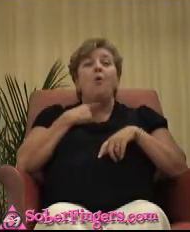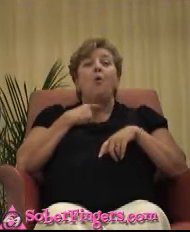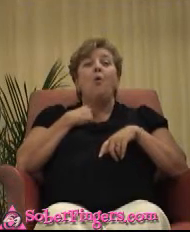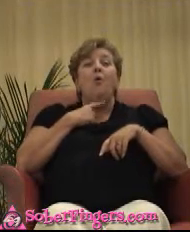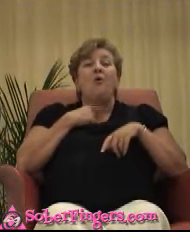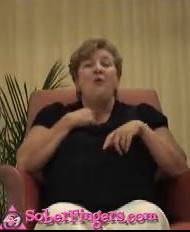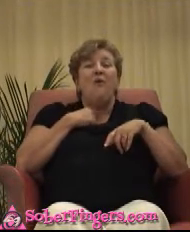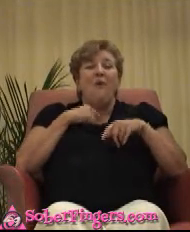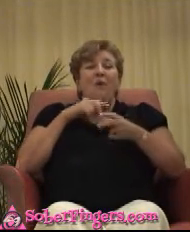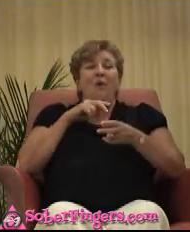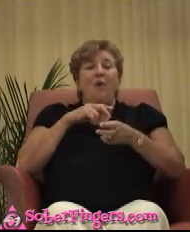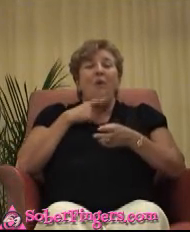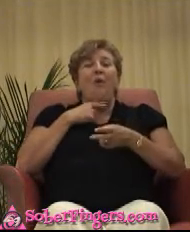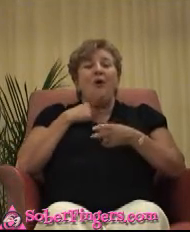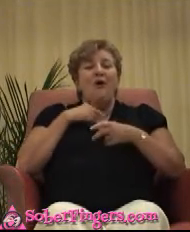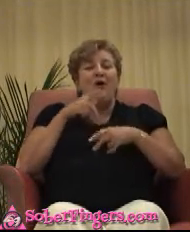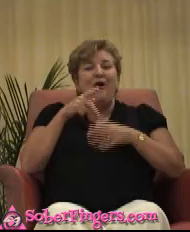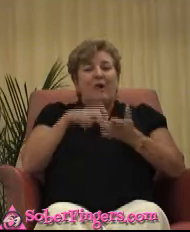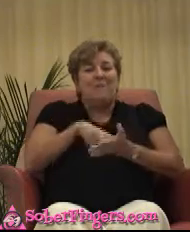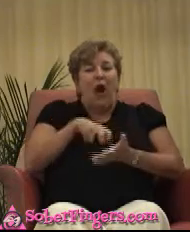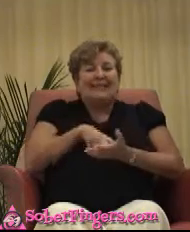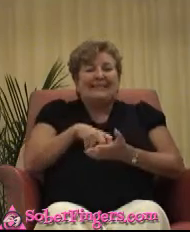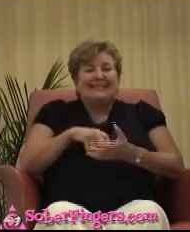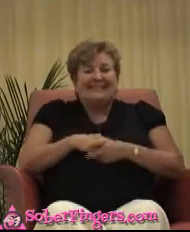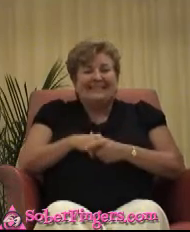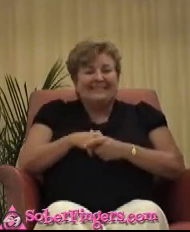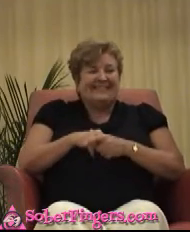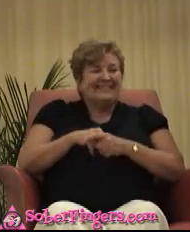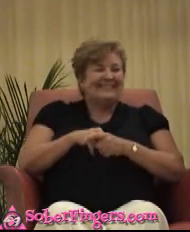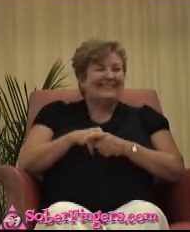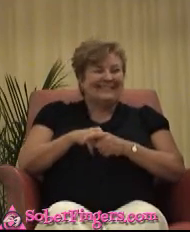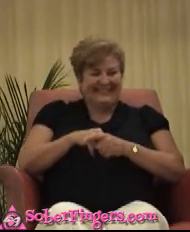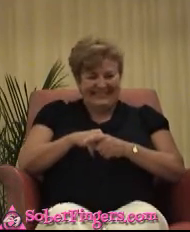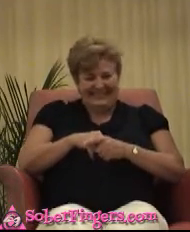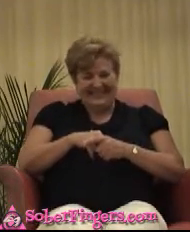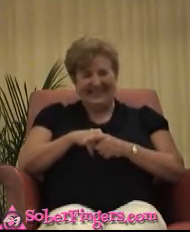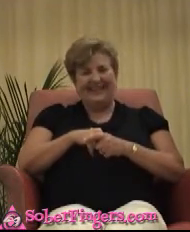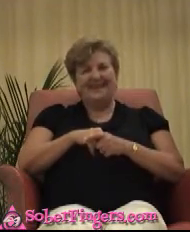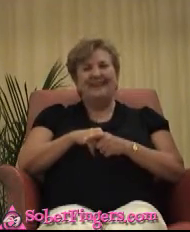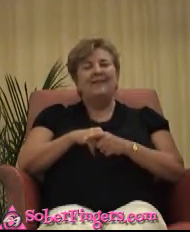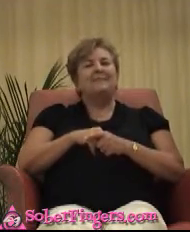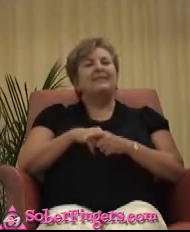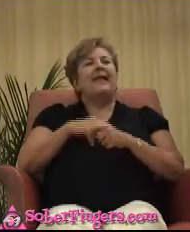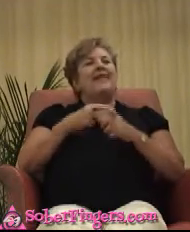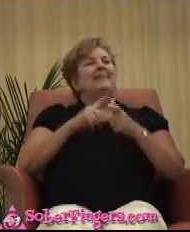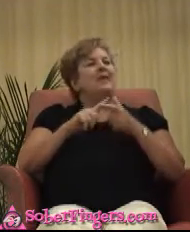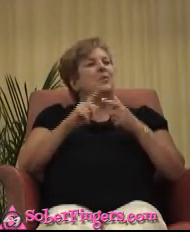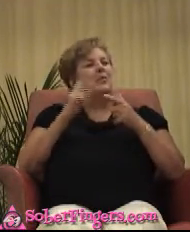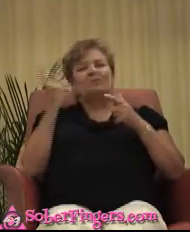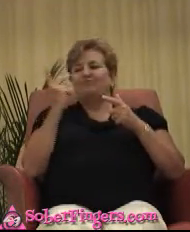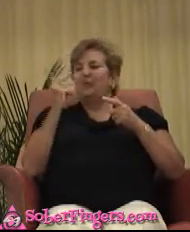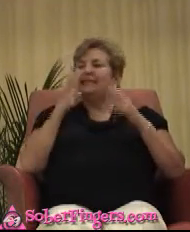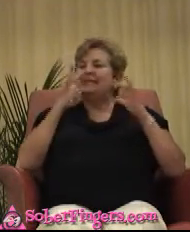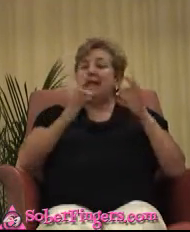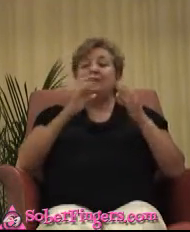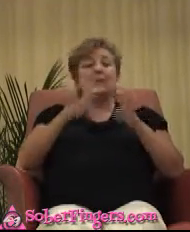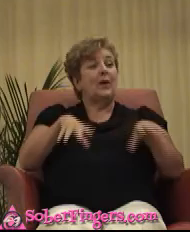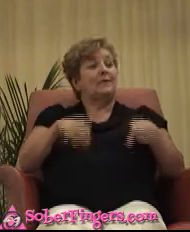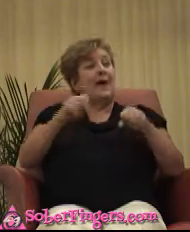We had these 2 little boys, and we decided to adopt a little girl, and we did. It was right on that time where if you